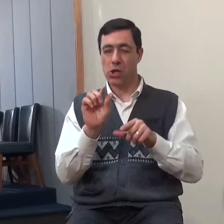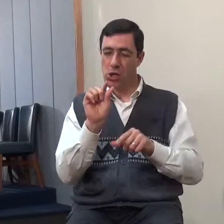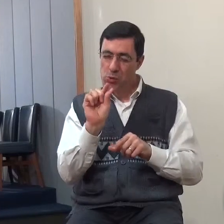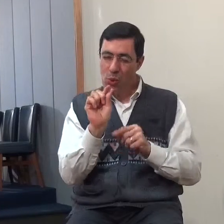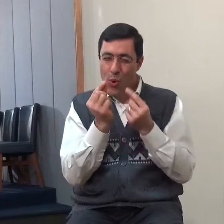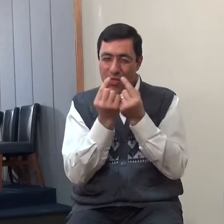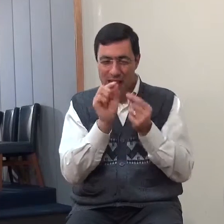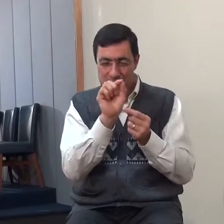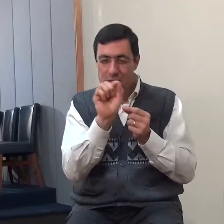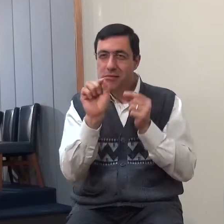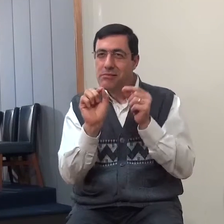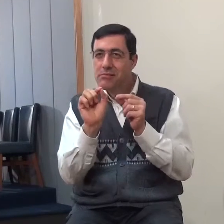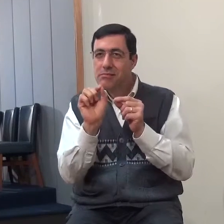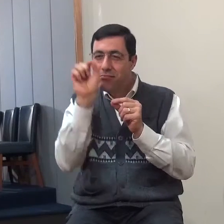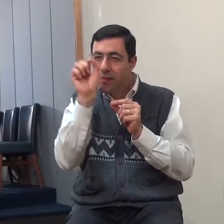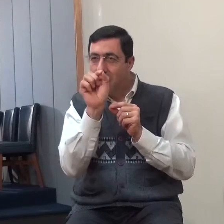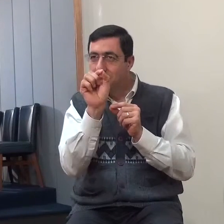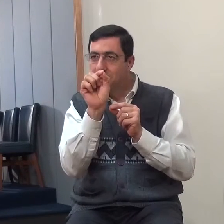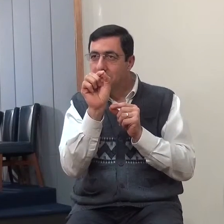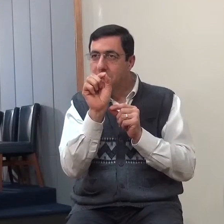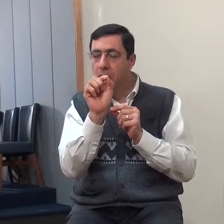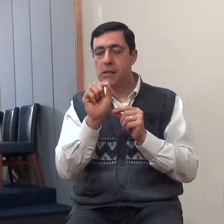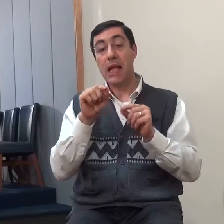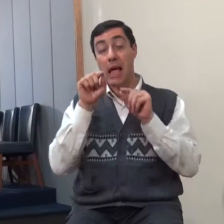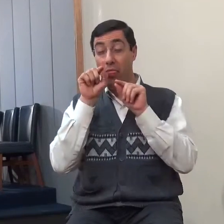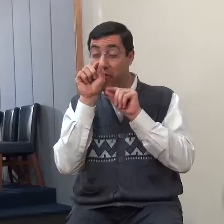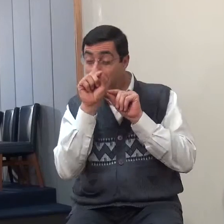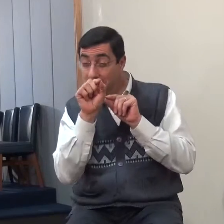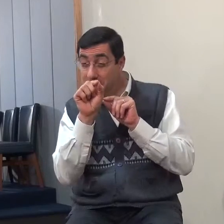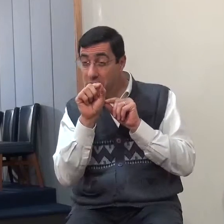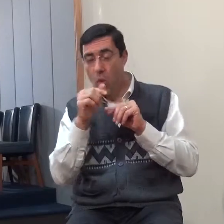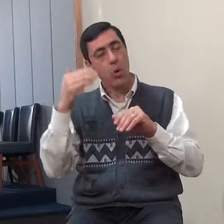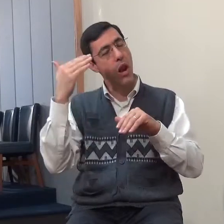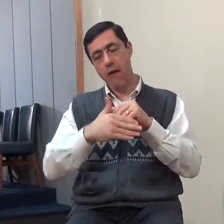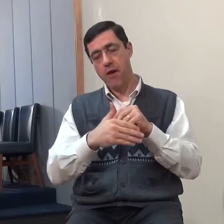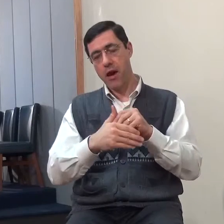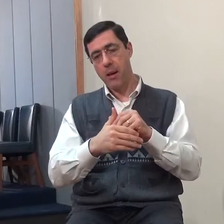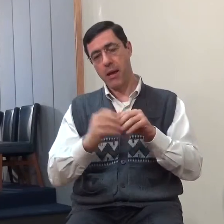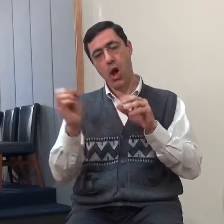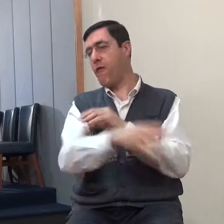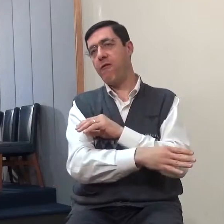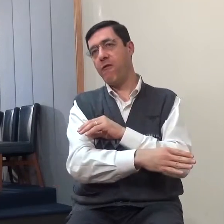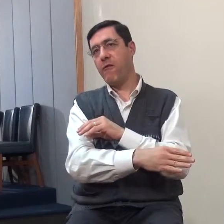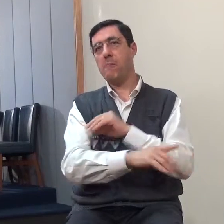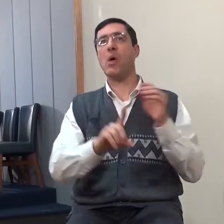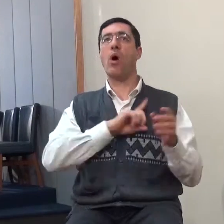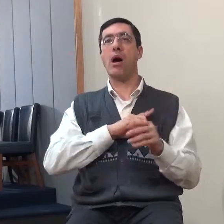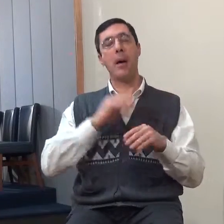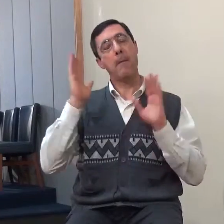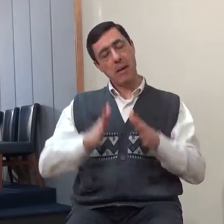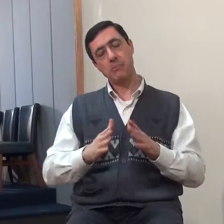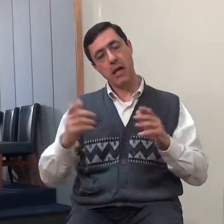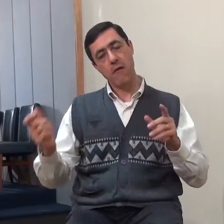Ten Commandments will pass from the law till all be fulfilled. That is the new heavens